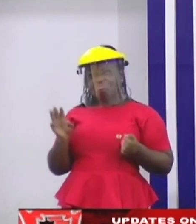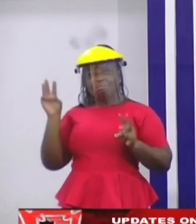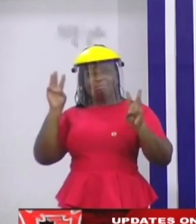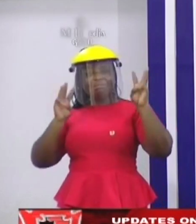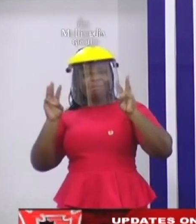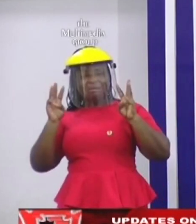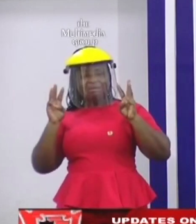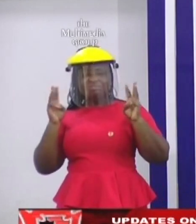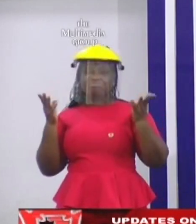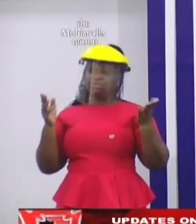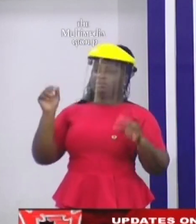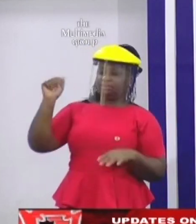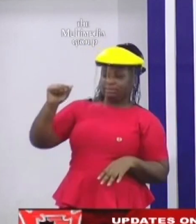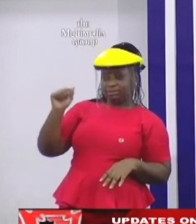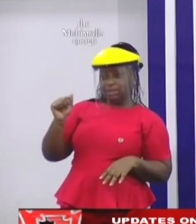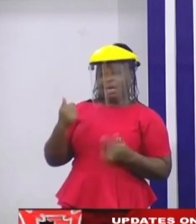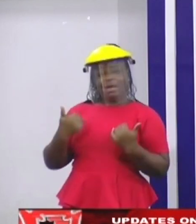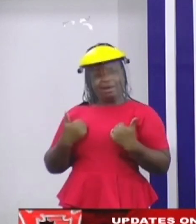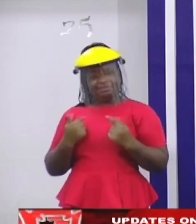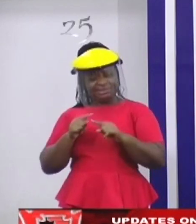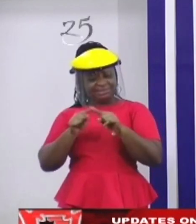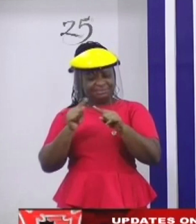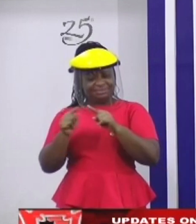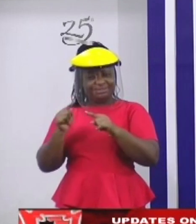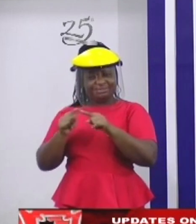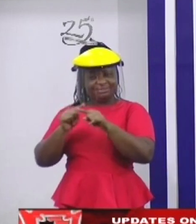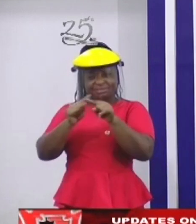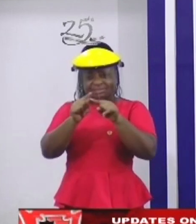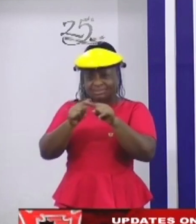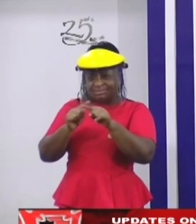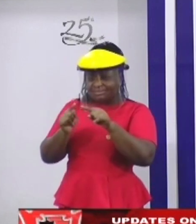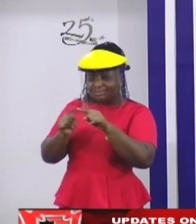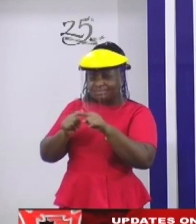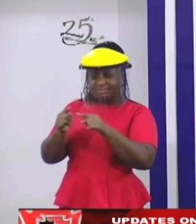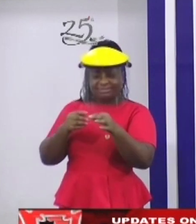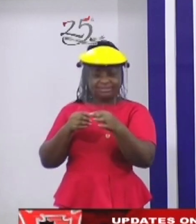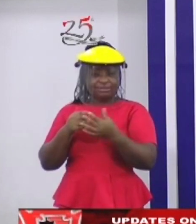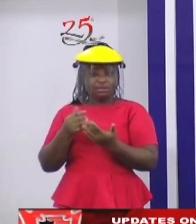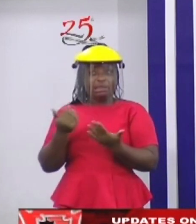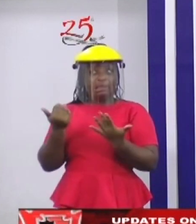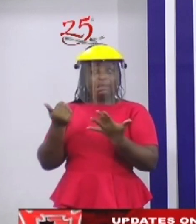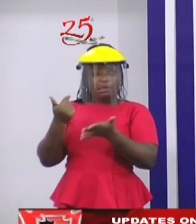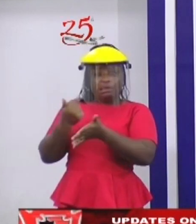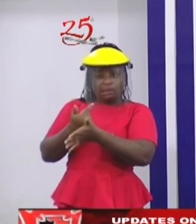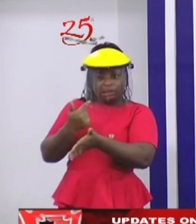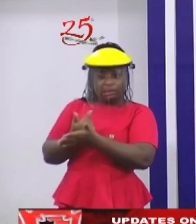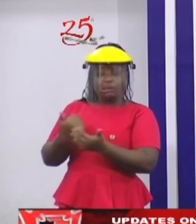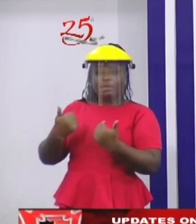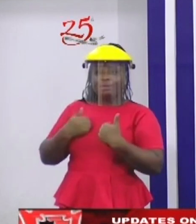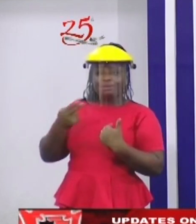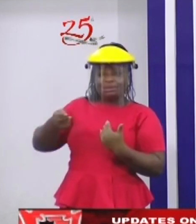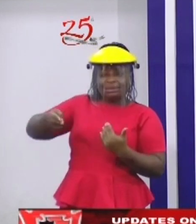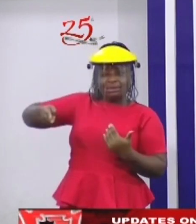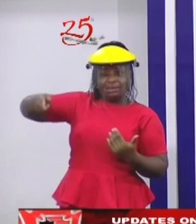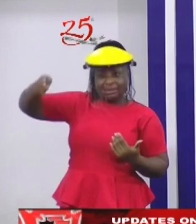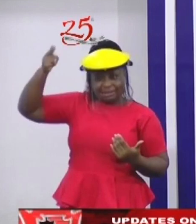Yes. There are different definitions for recovery rate. Ghana has probably the highest standard among the